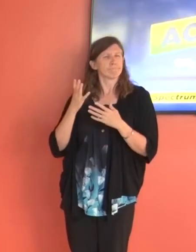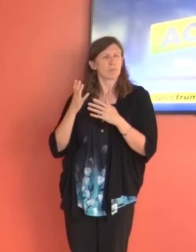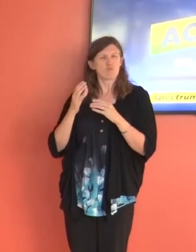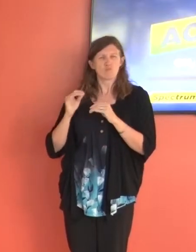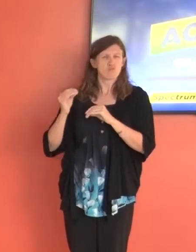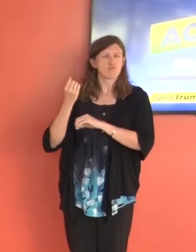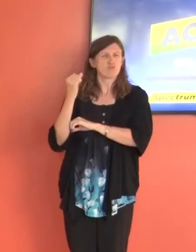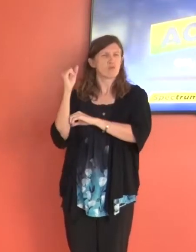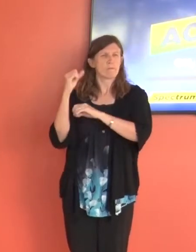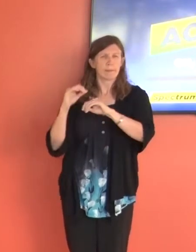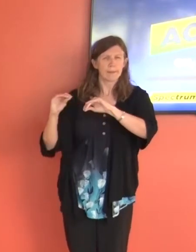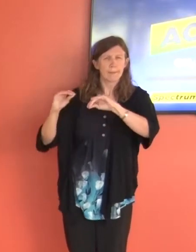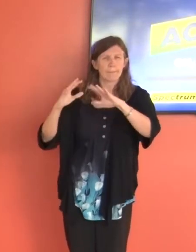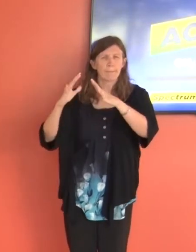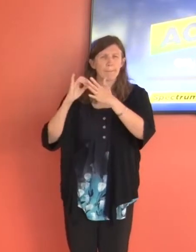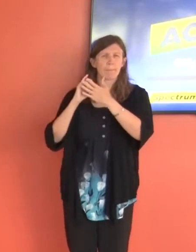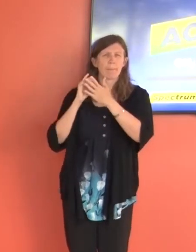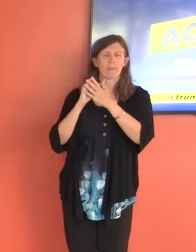housing insecurity specifically,